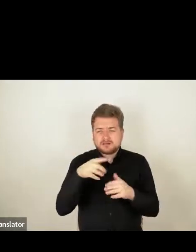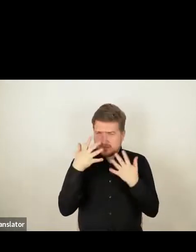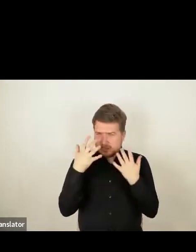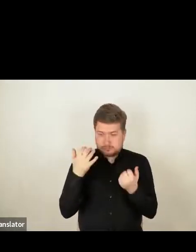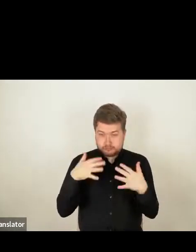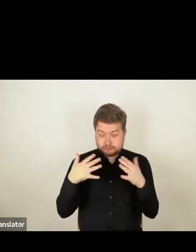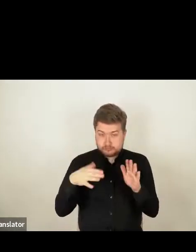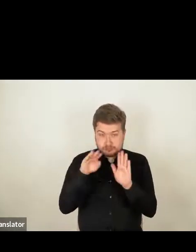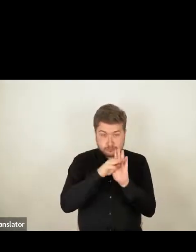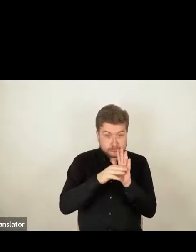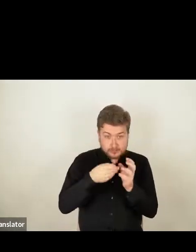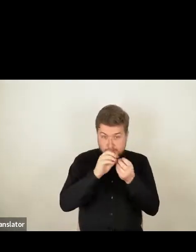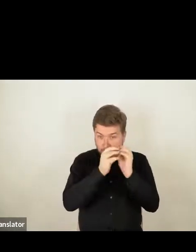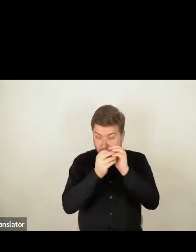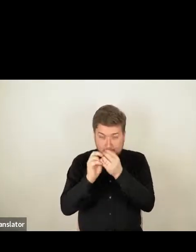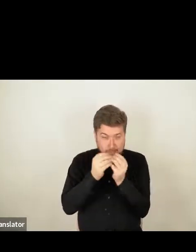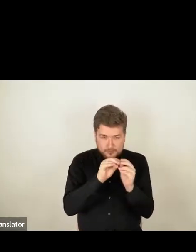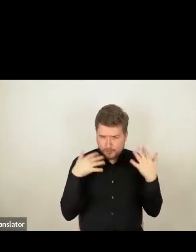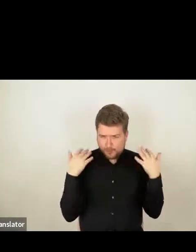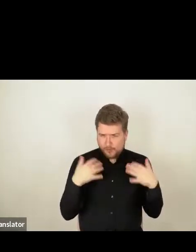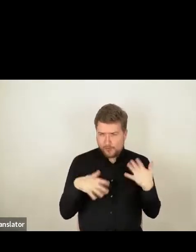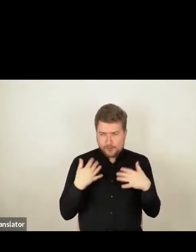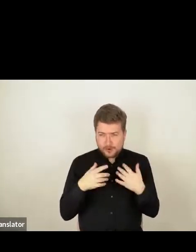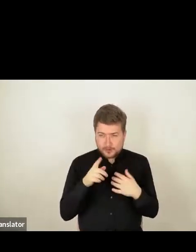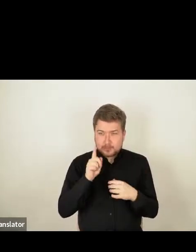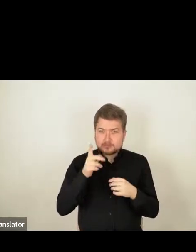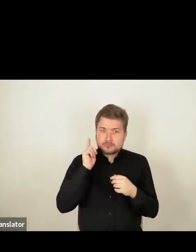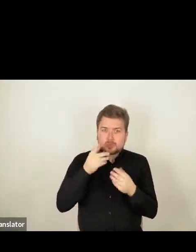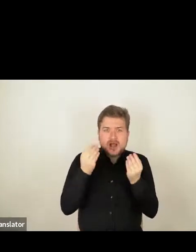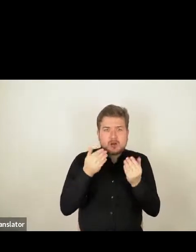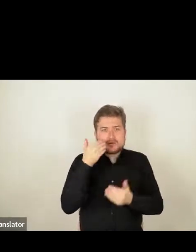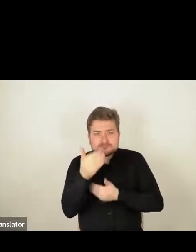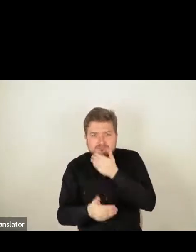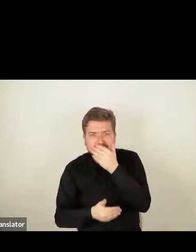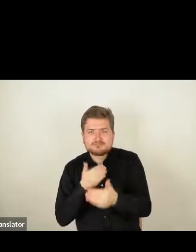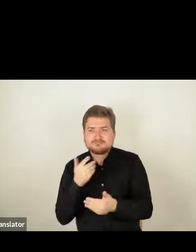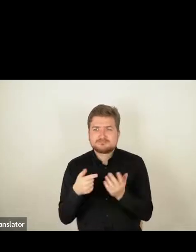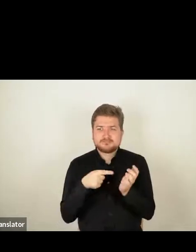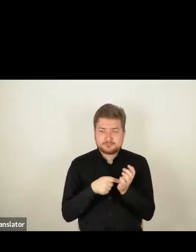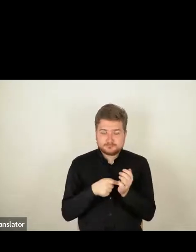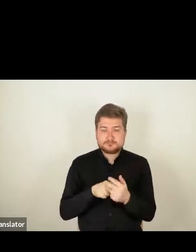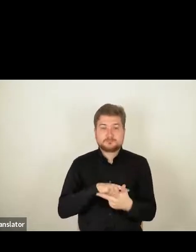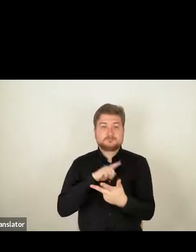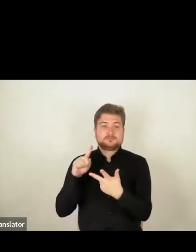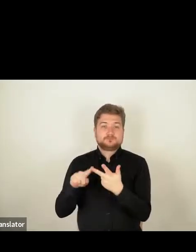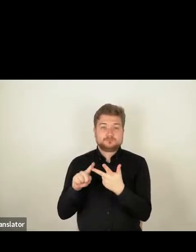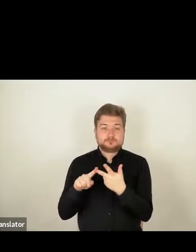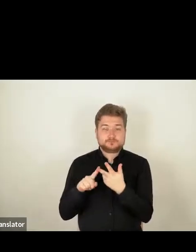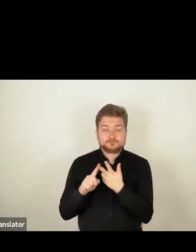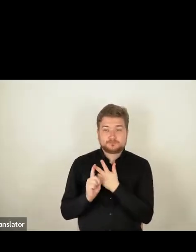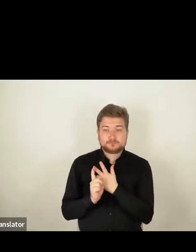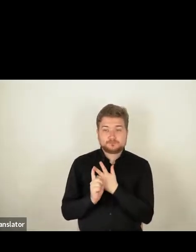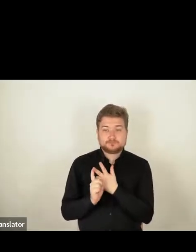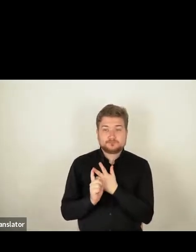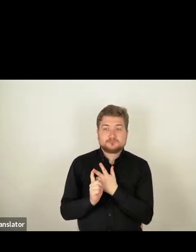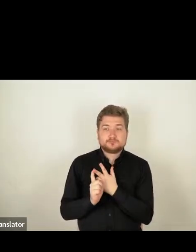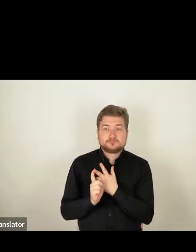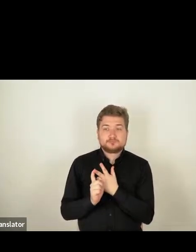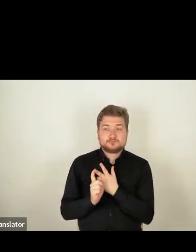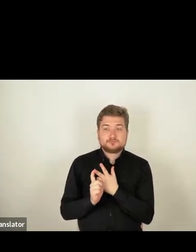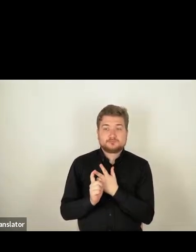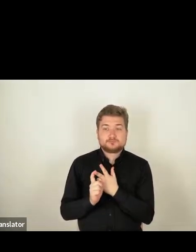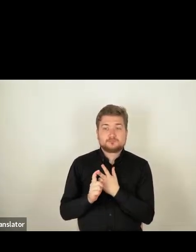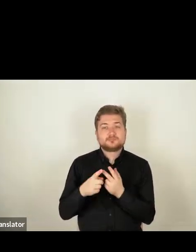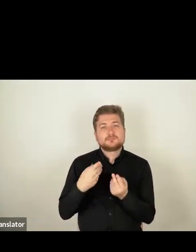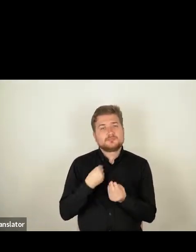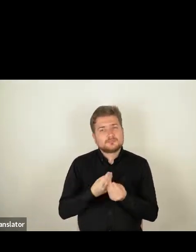function, of course, with the support of the leadership. The third step would be the implementation of the recommendations in the form of Parliament